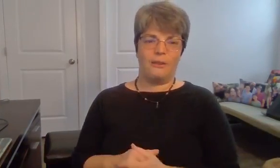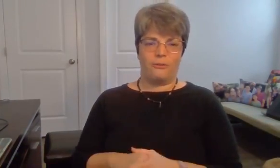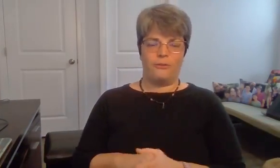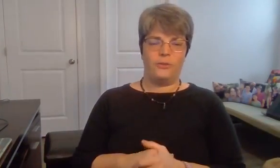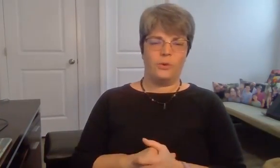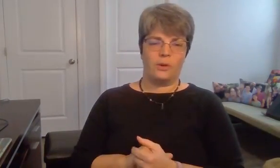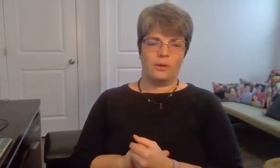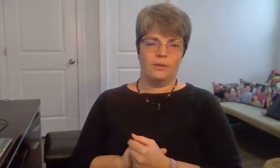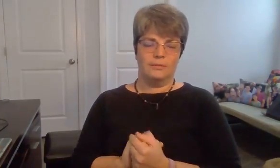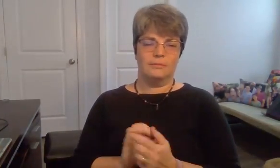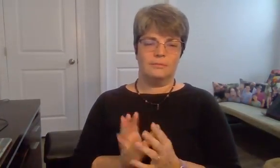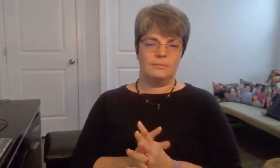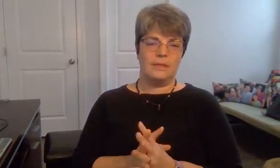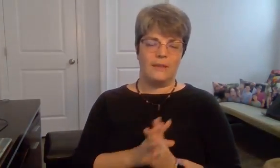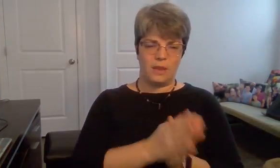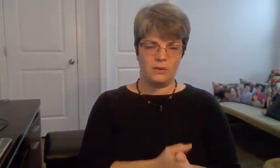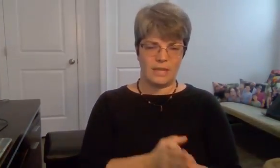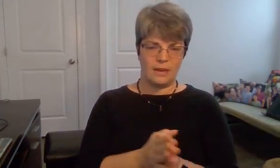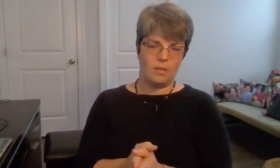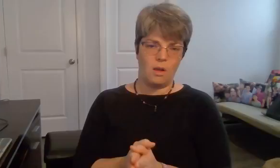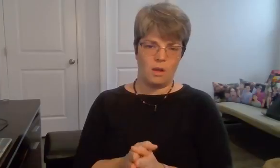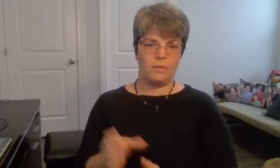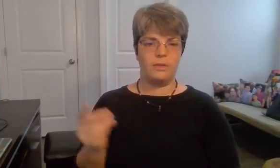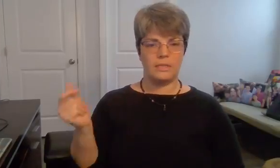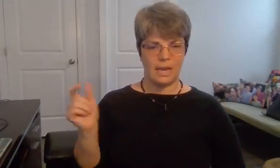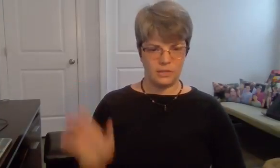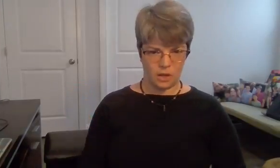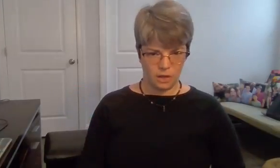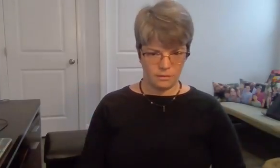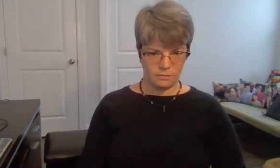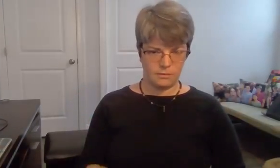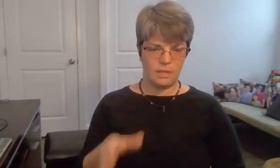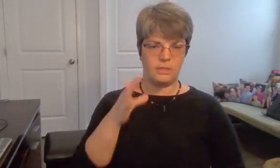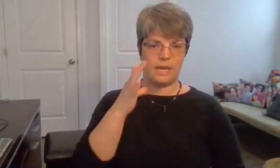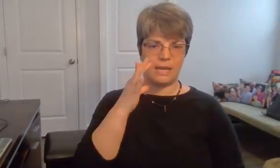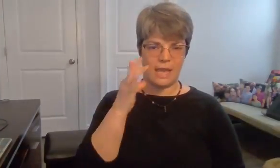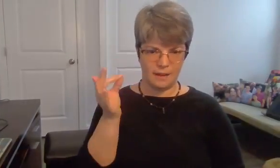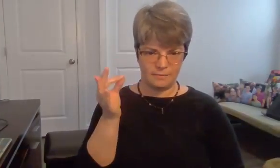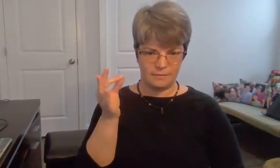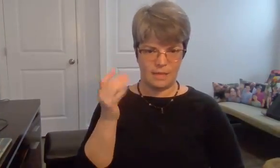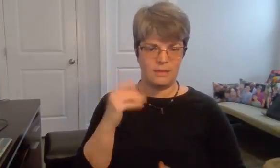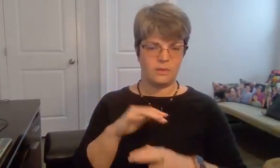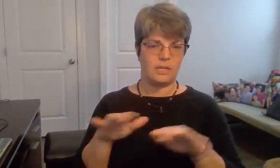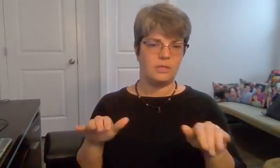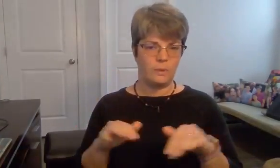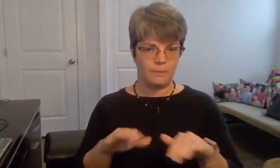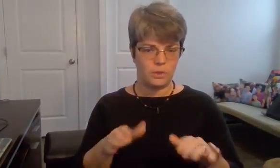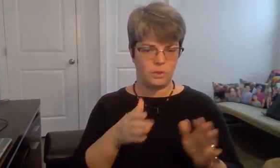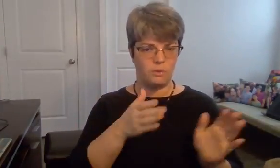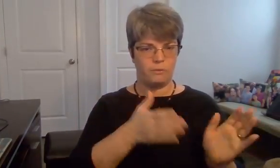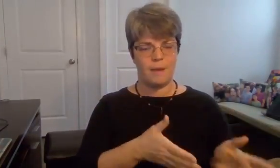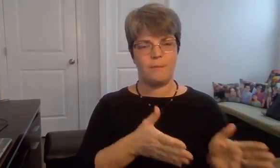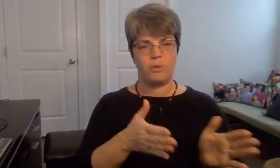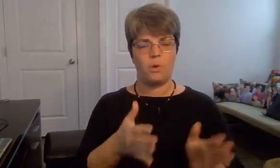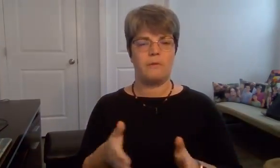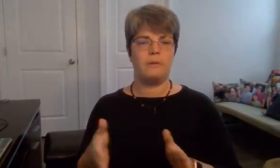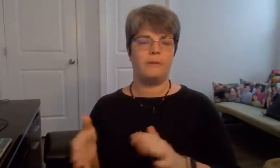if they're signing along, they'll sign dog, they'll sign cat, and they'll sign swim. So they'll remember the order of